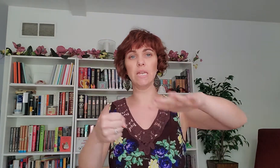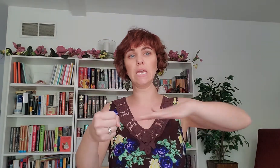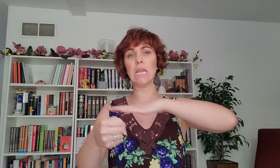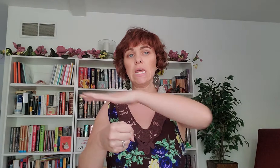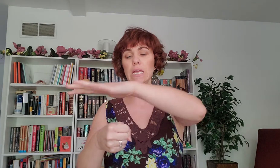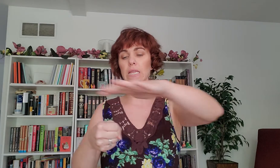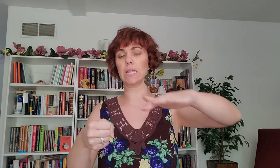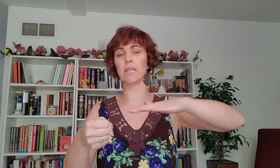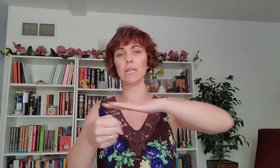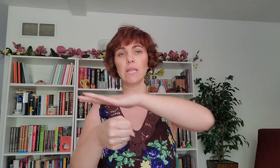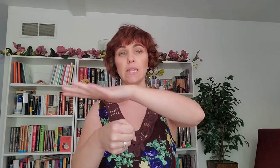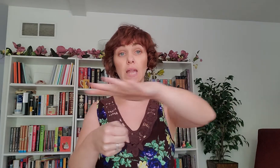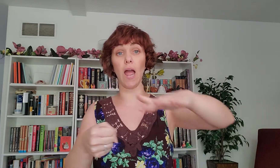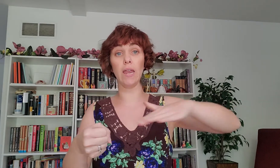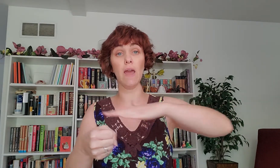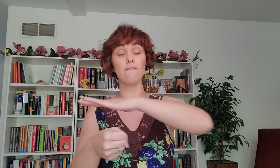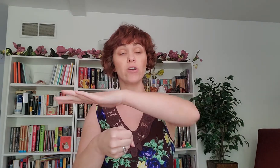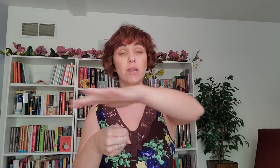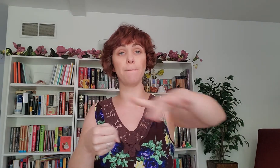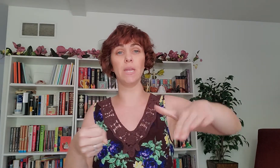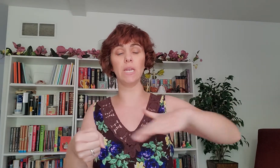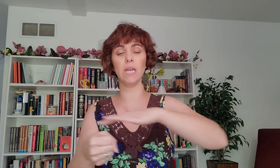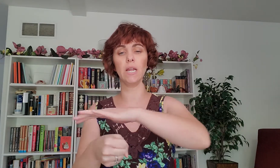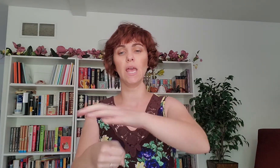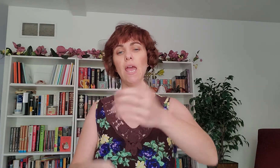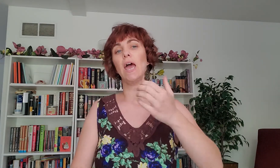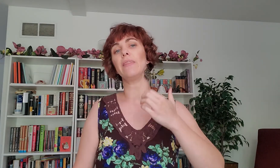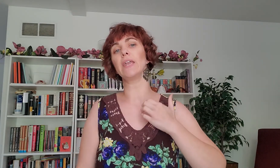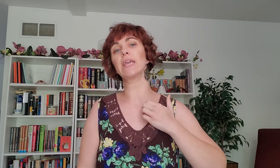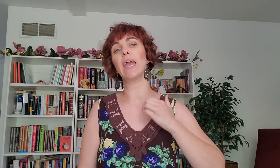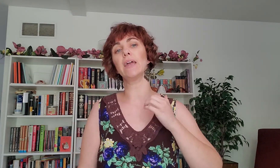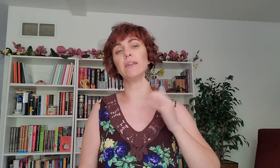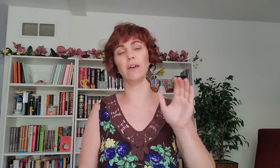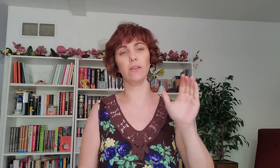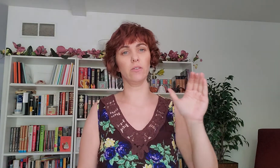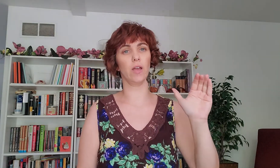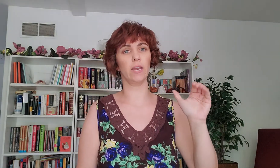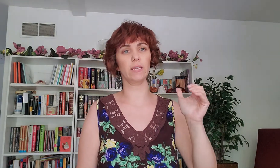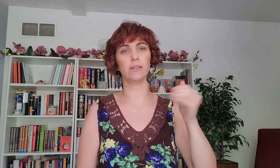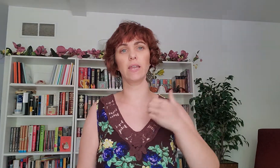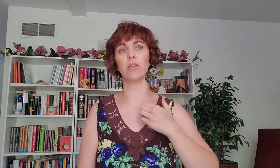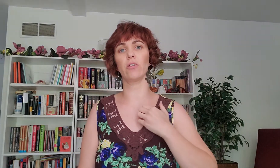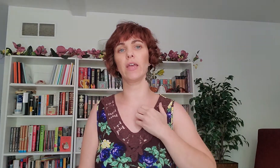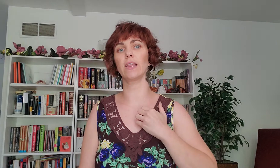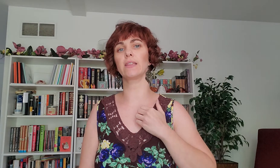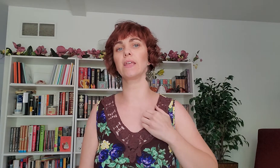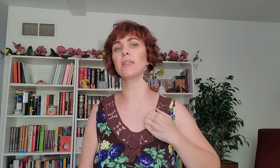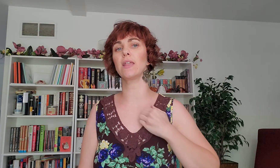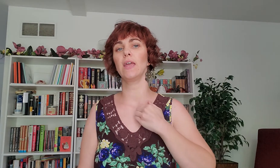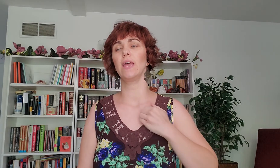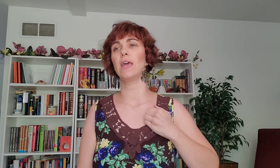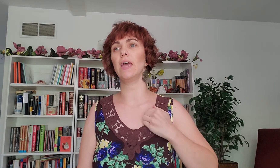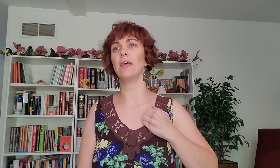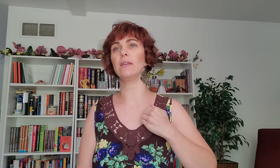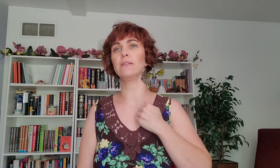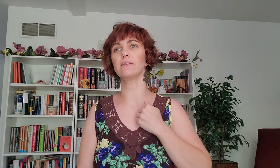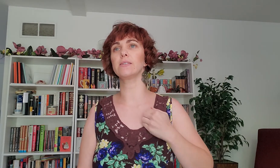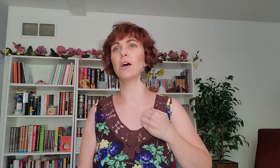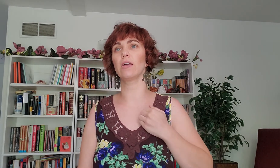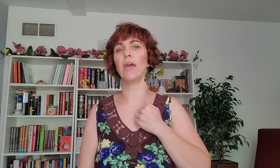Dominion, this is the sign for Dominion. And then Canada, you kind of take your hand like this and tug at